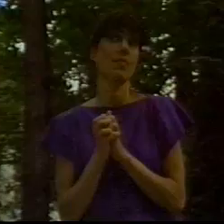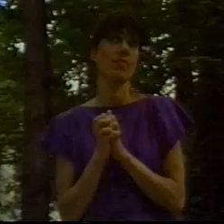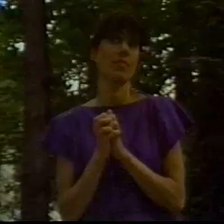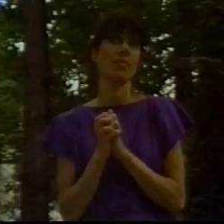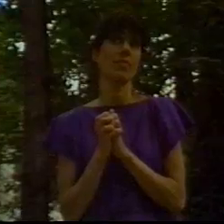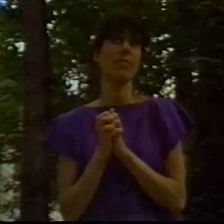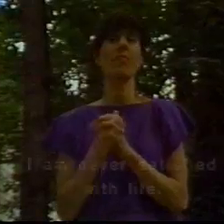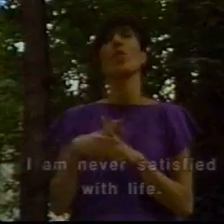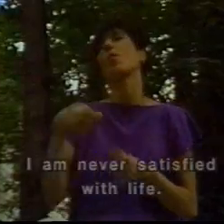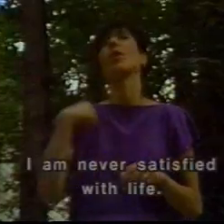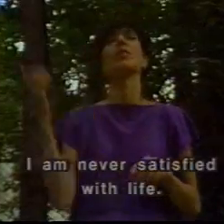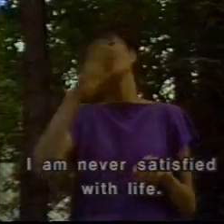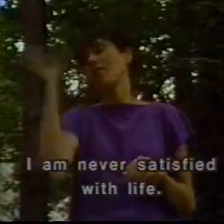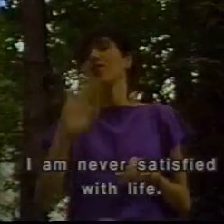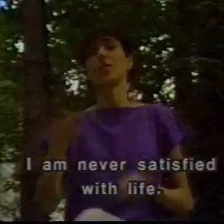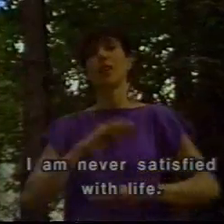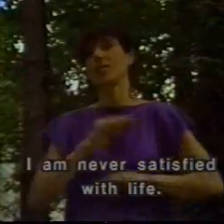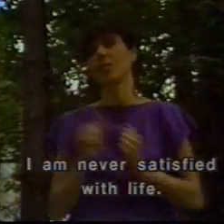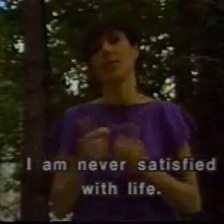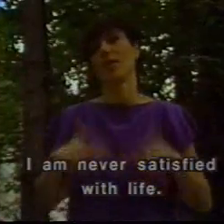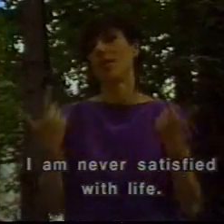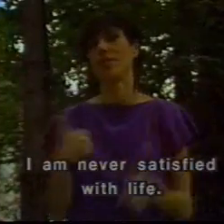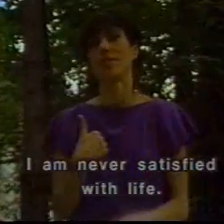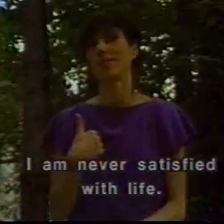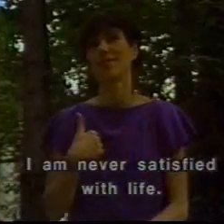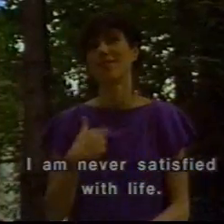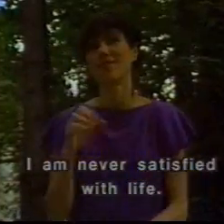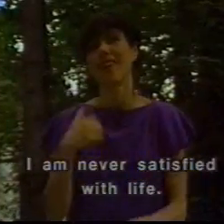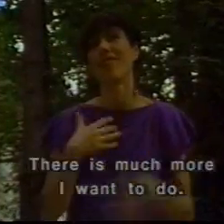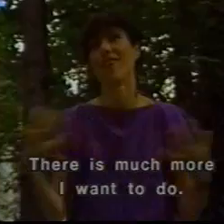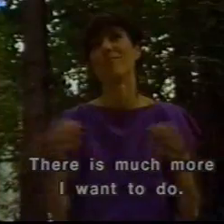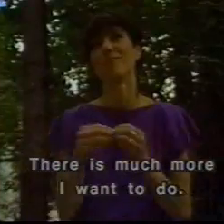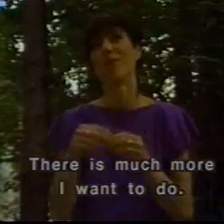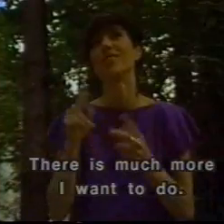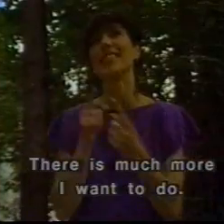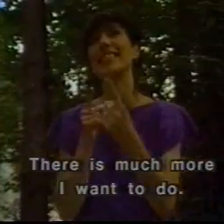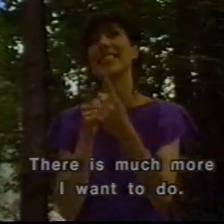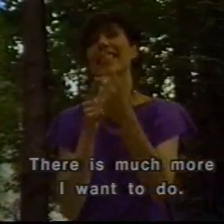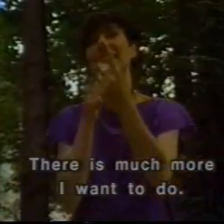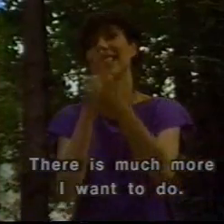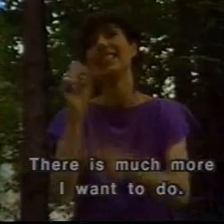I'm never satisfied with life. There's much more I want to do.